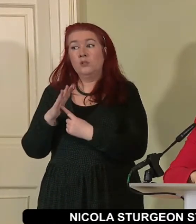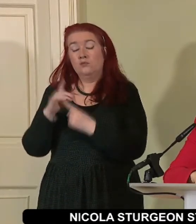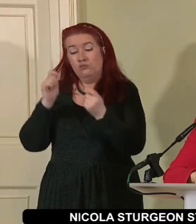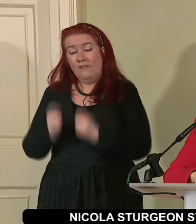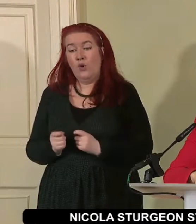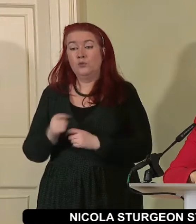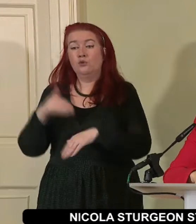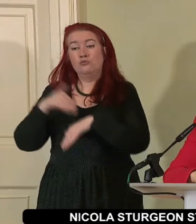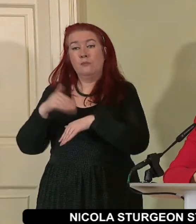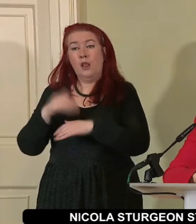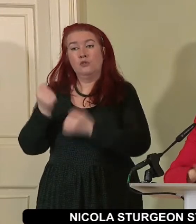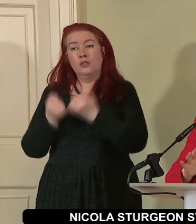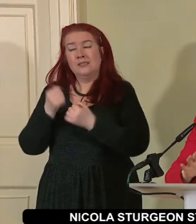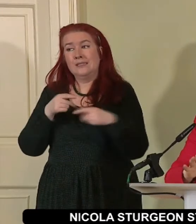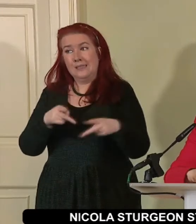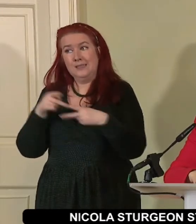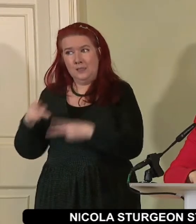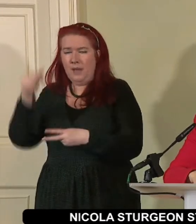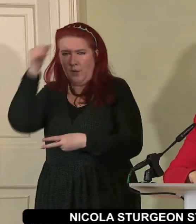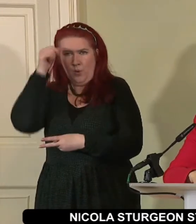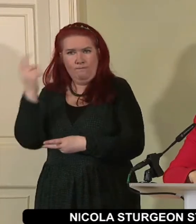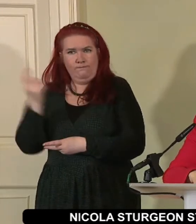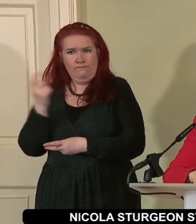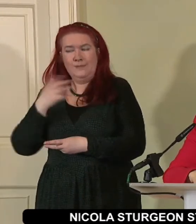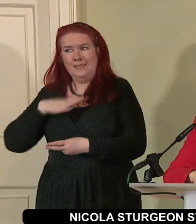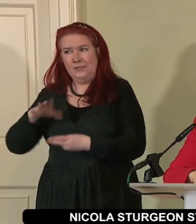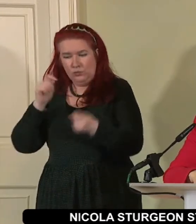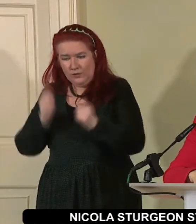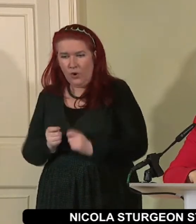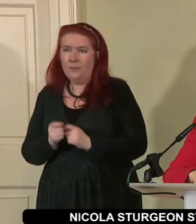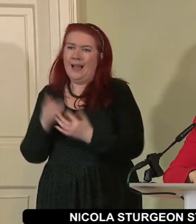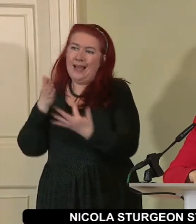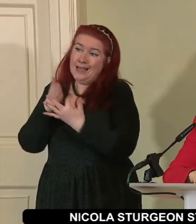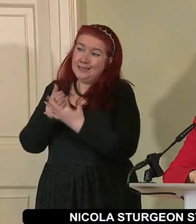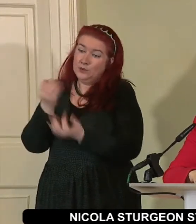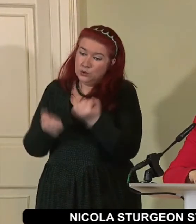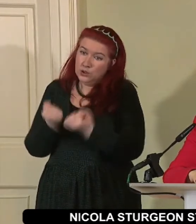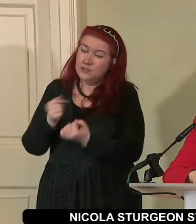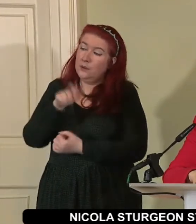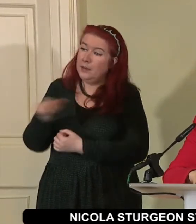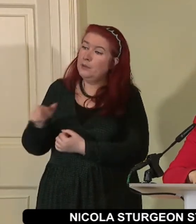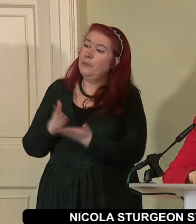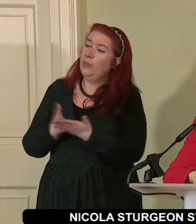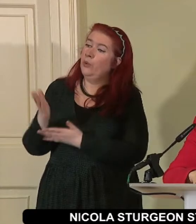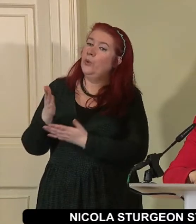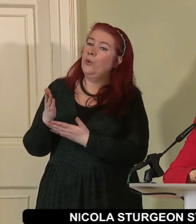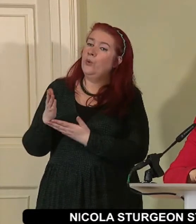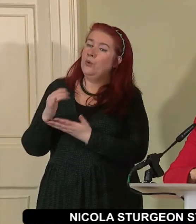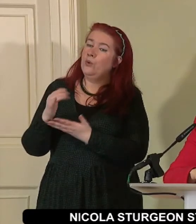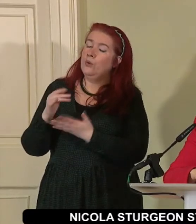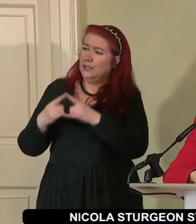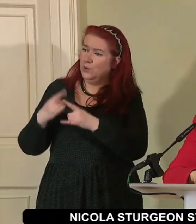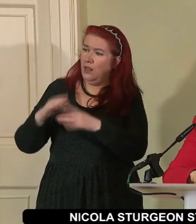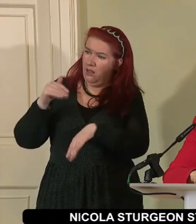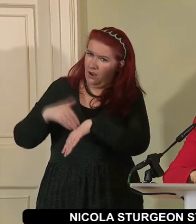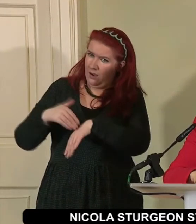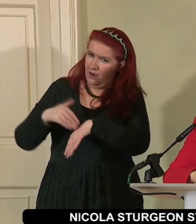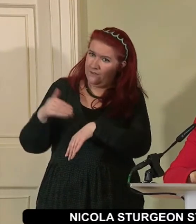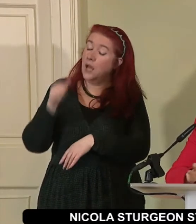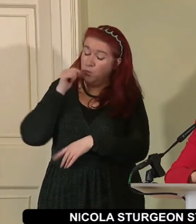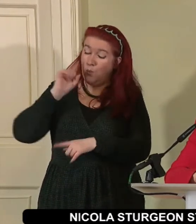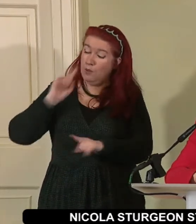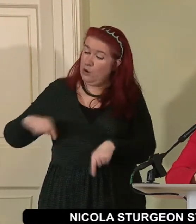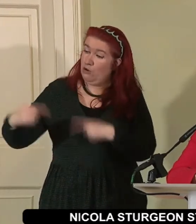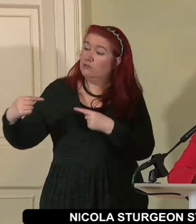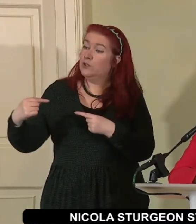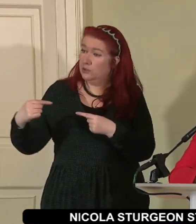justice system coming forward, I know, around improving access to justice for victims of sexual offences. They'll be controversial.